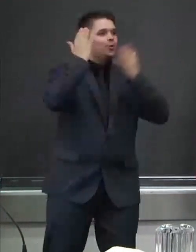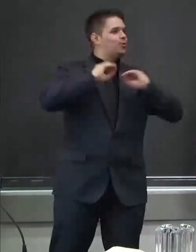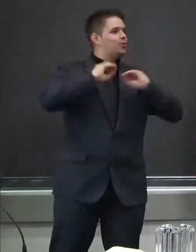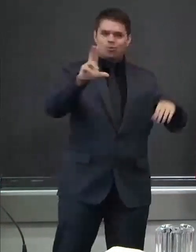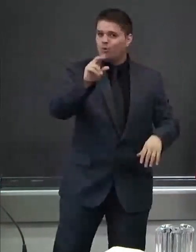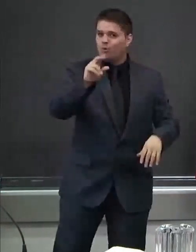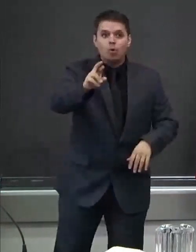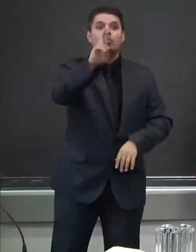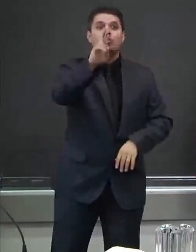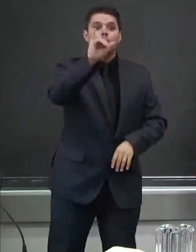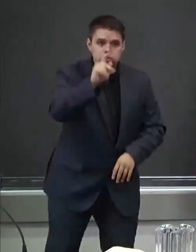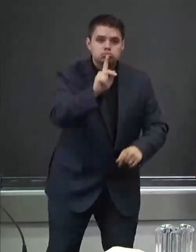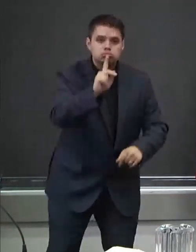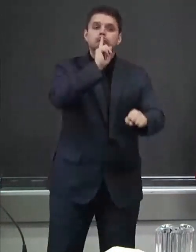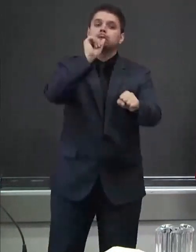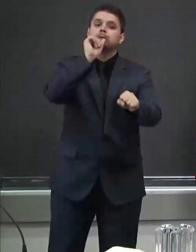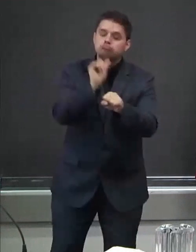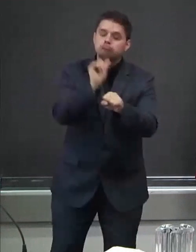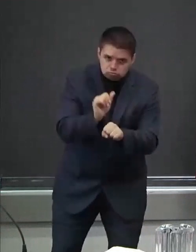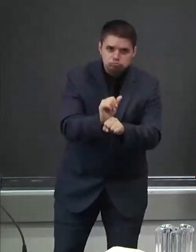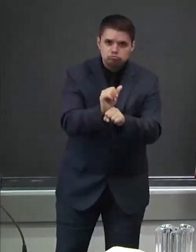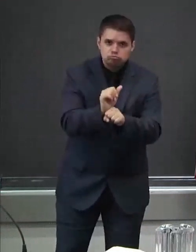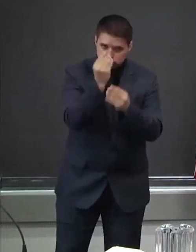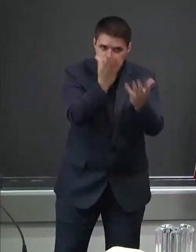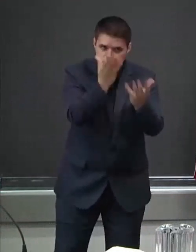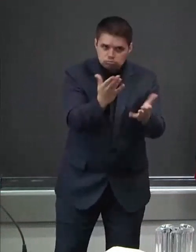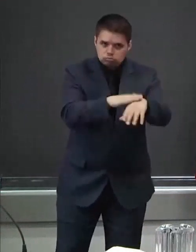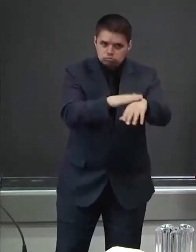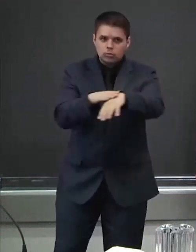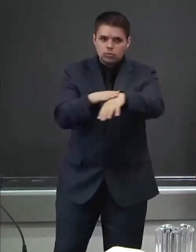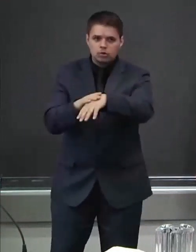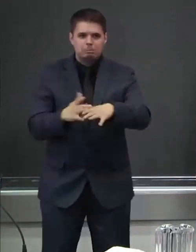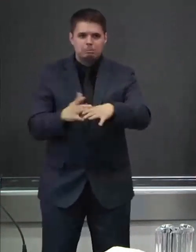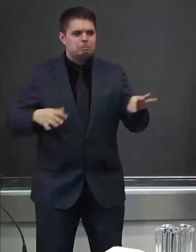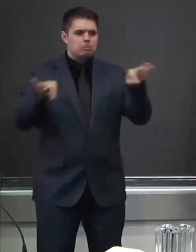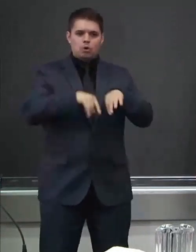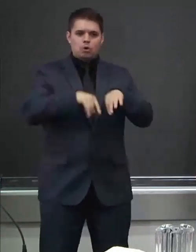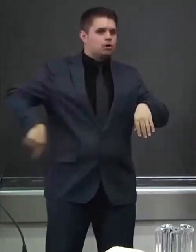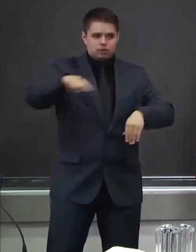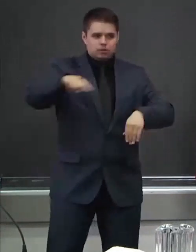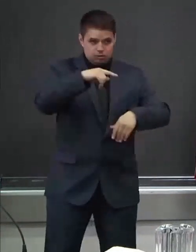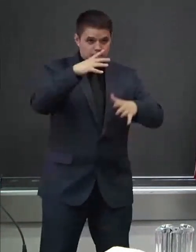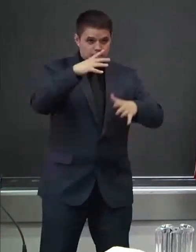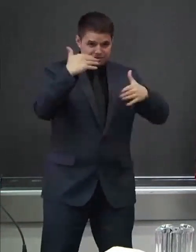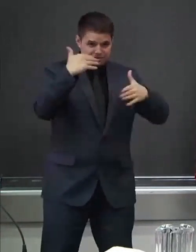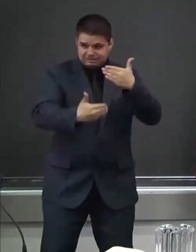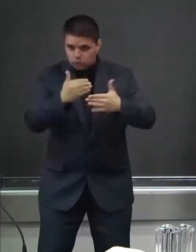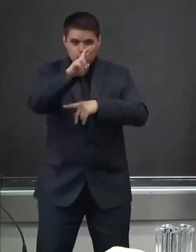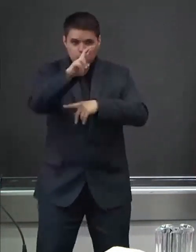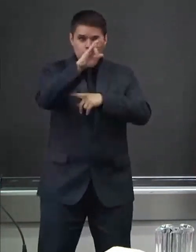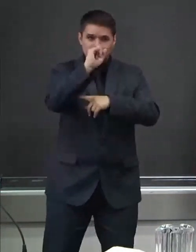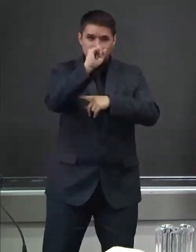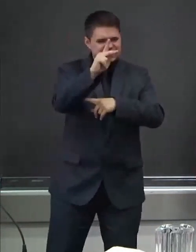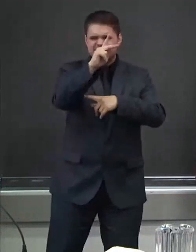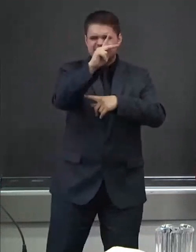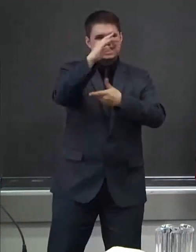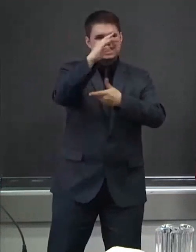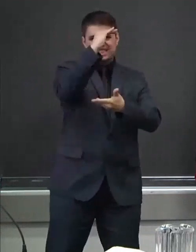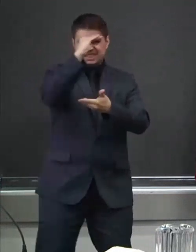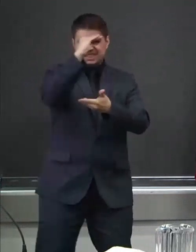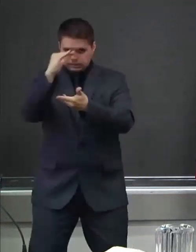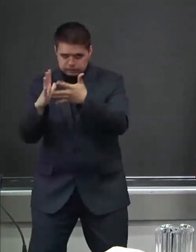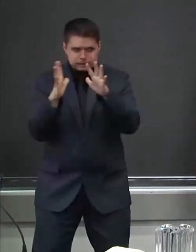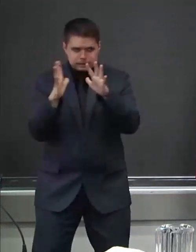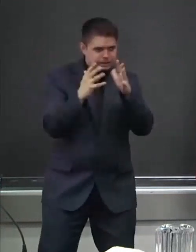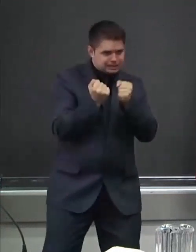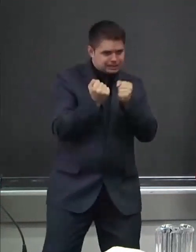the risk that comes with reopening. So, my fellow Oregonians, you have further opportunity to